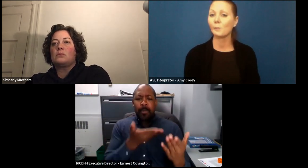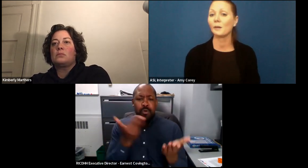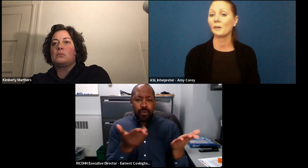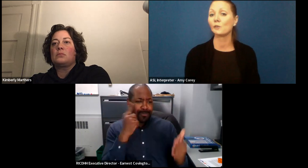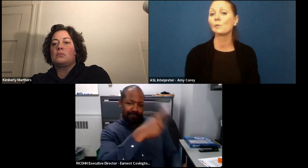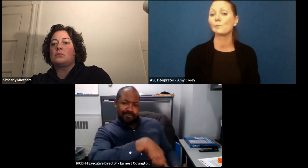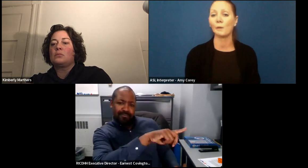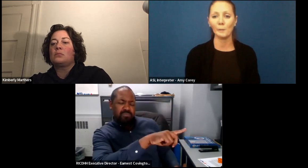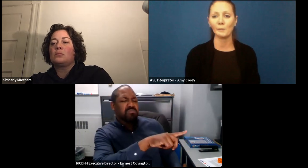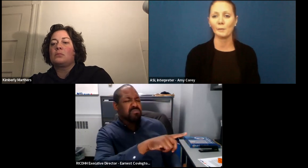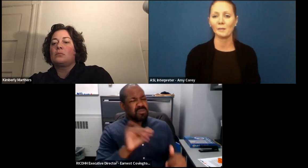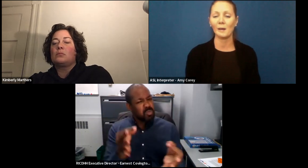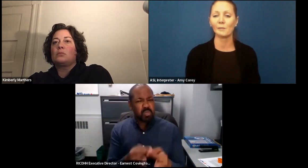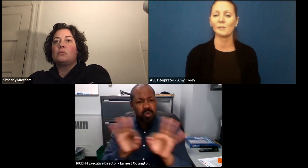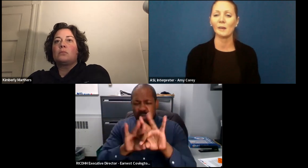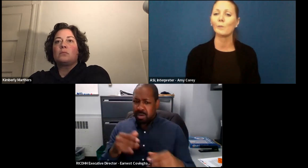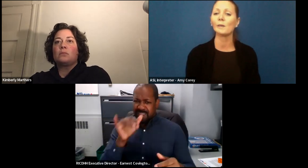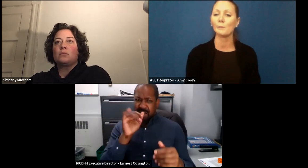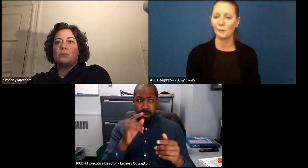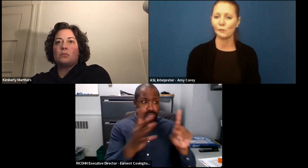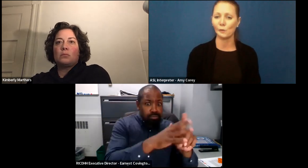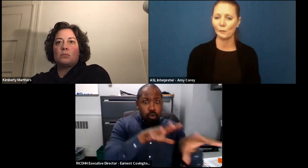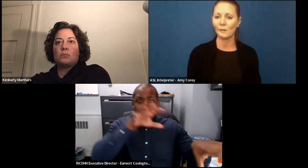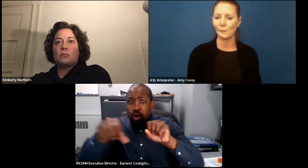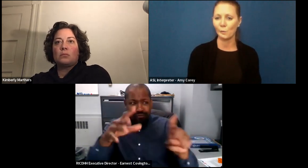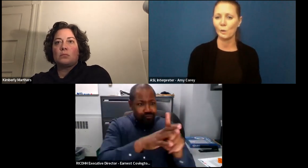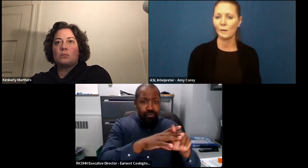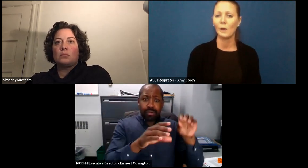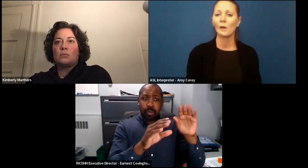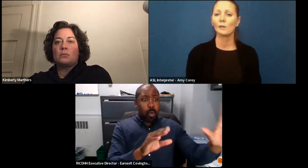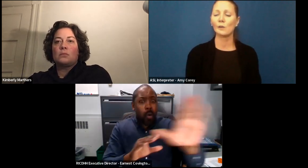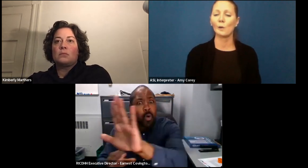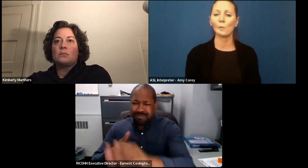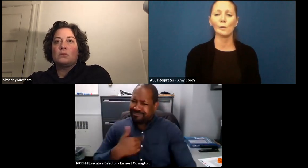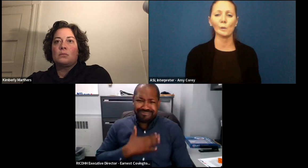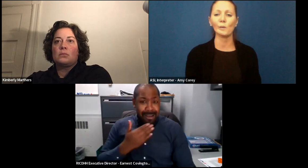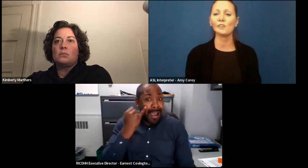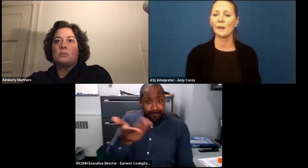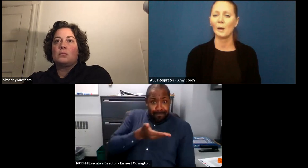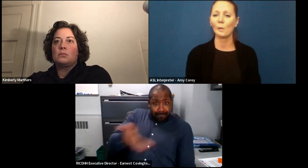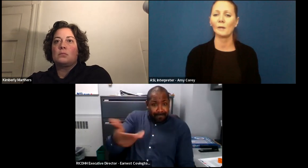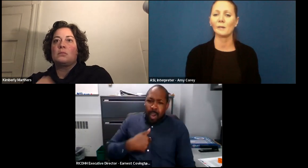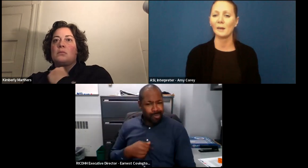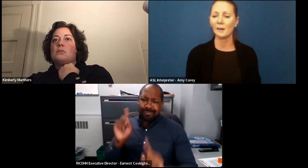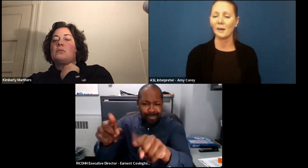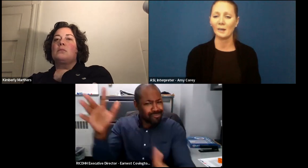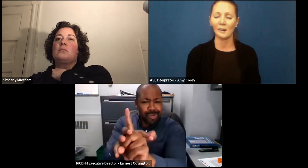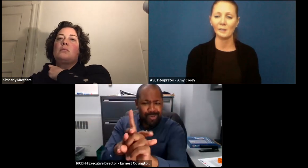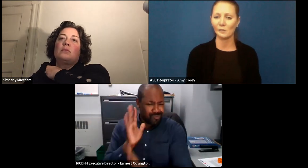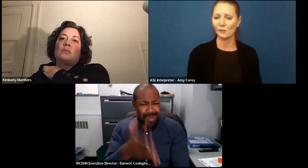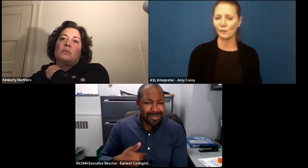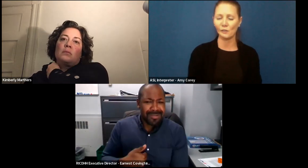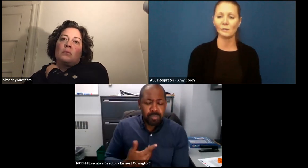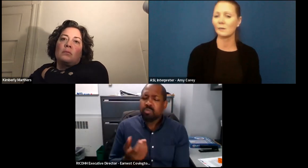take them and I do bring them up to my staff to see how we can better service everyone. So, reaching out and taking on